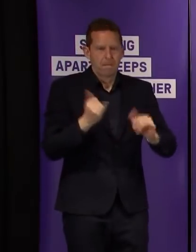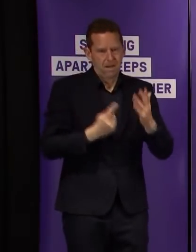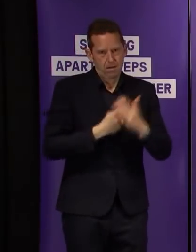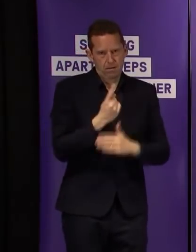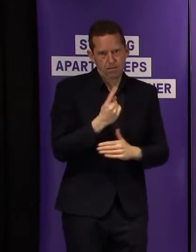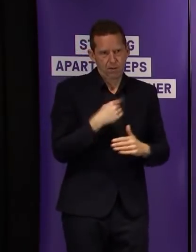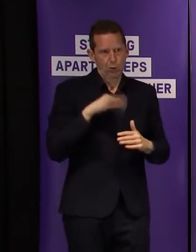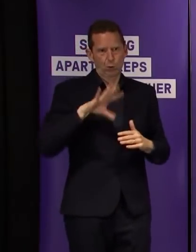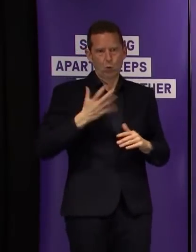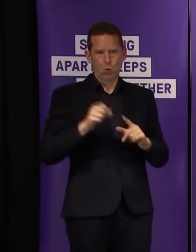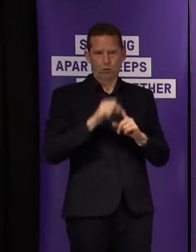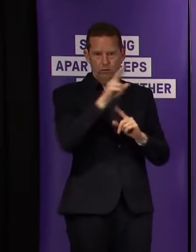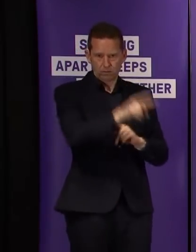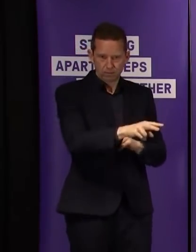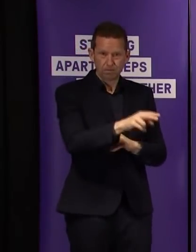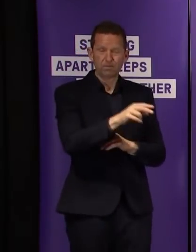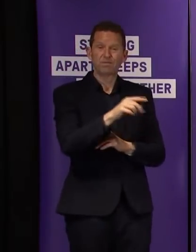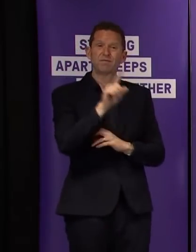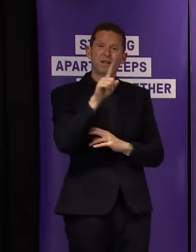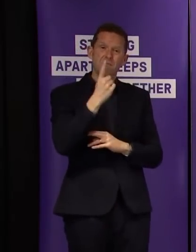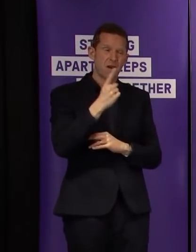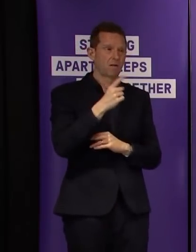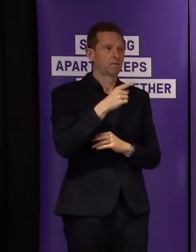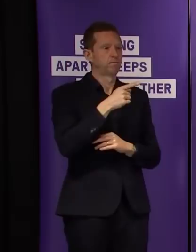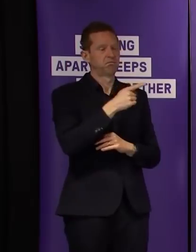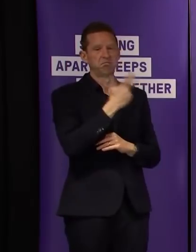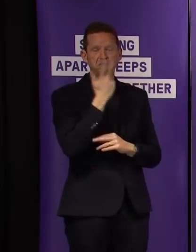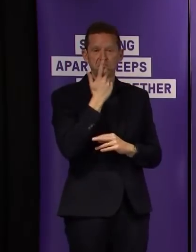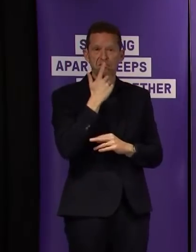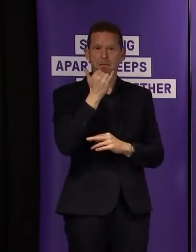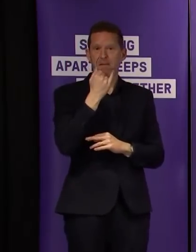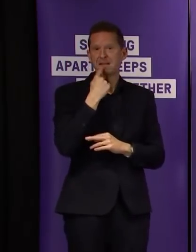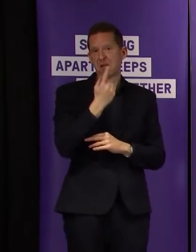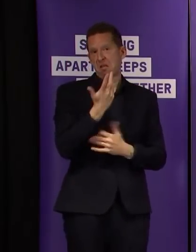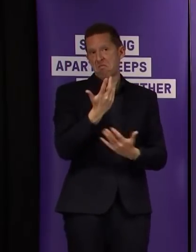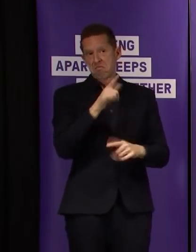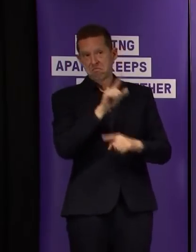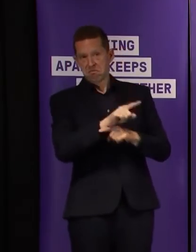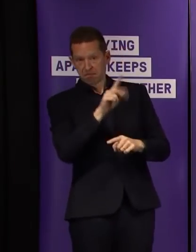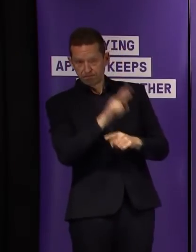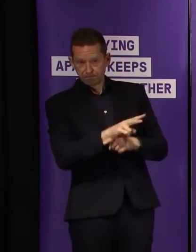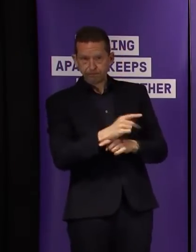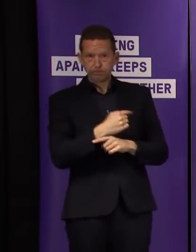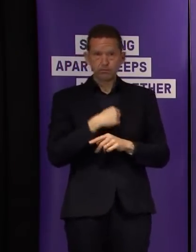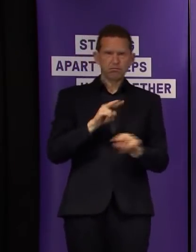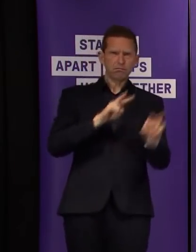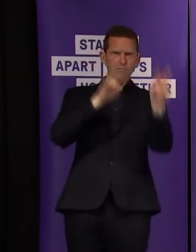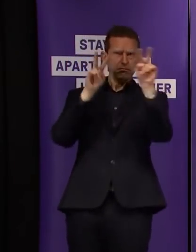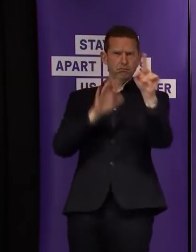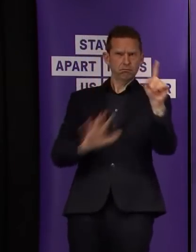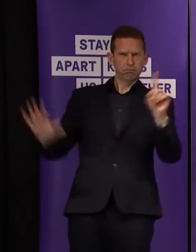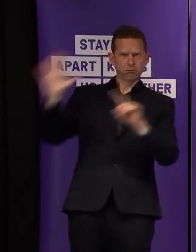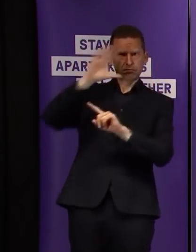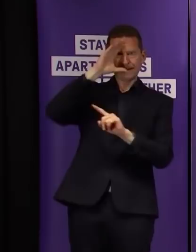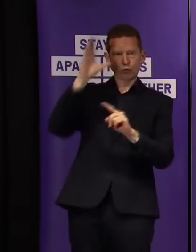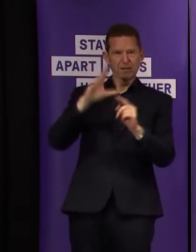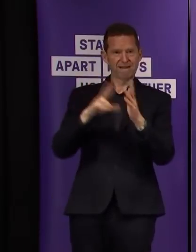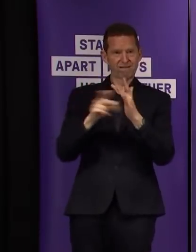not to be getting too far ahead of ourselves, but if you had a set of circumstances, for instance, in a couple of weeks' time, the rest of regional Victoria fits the